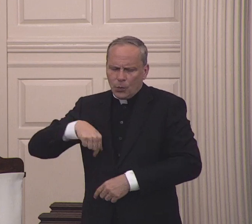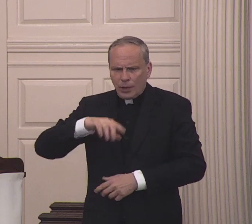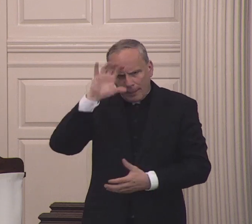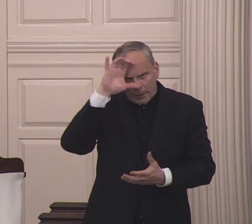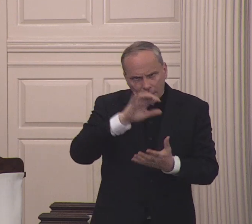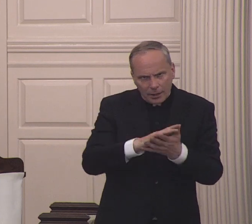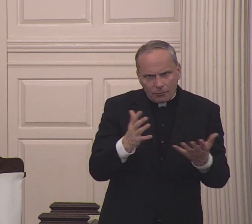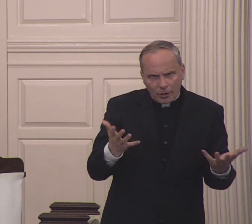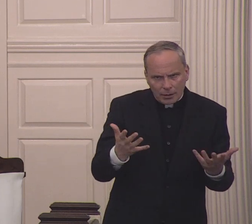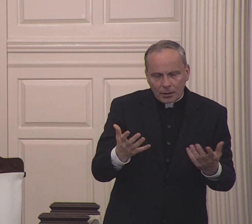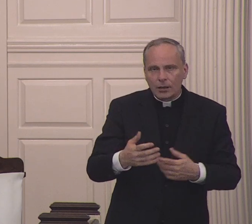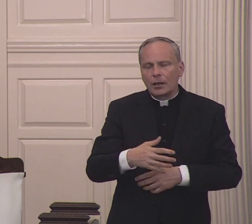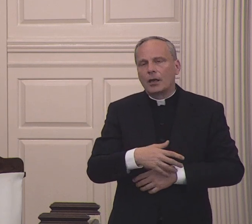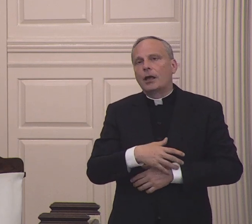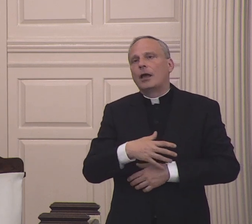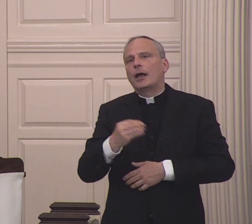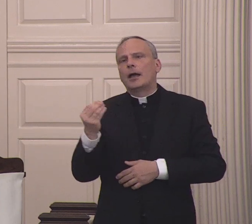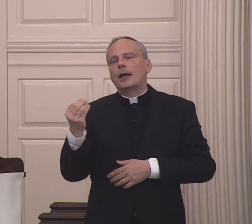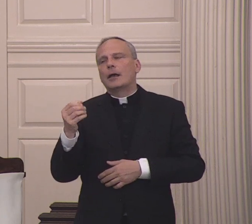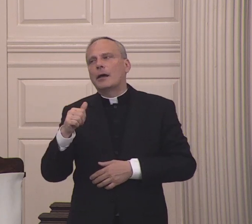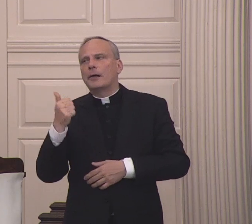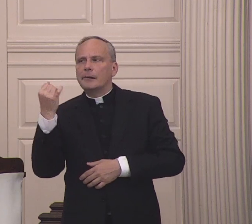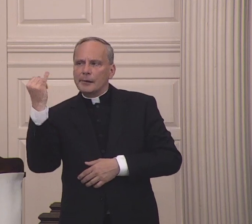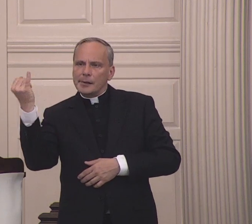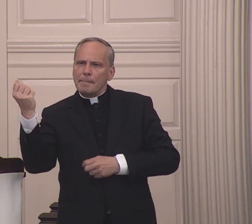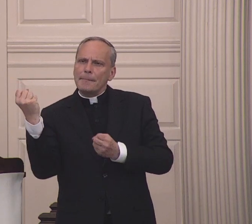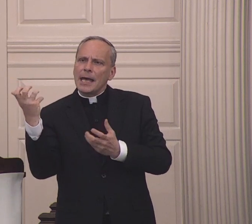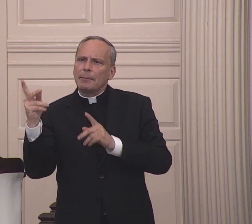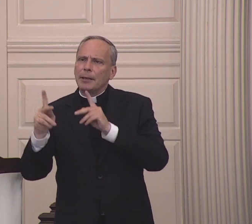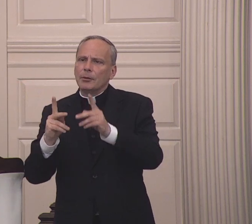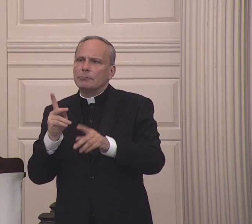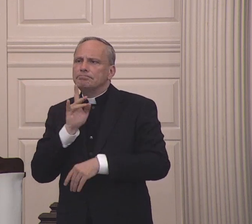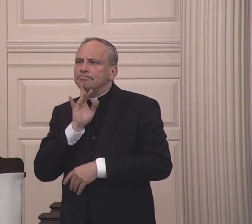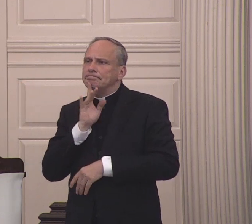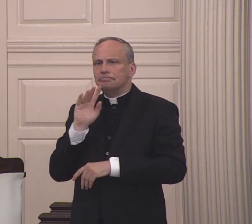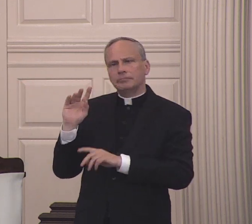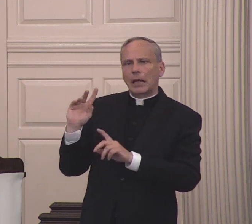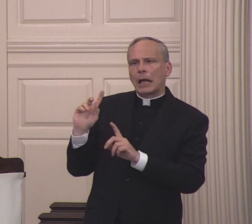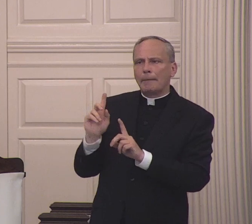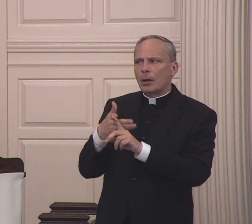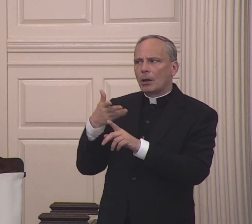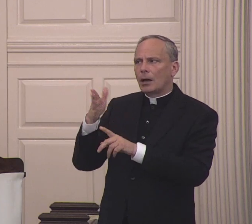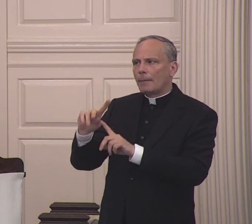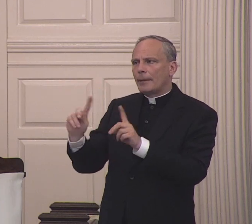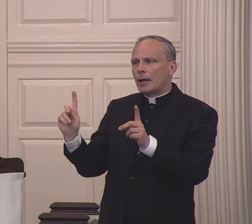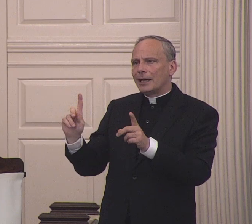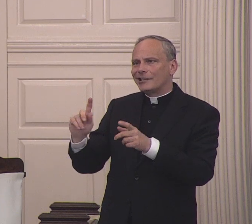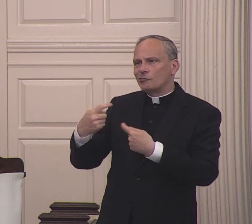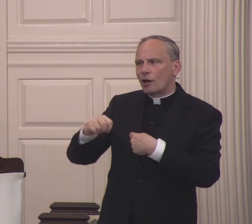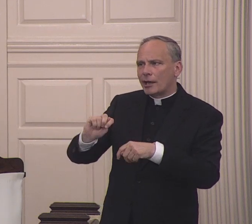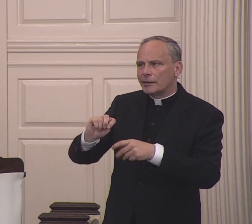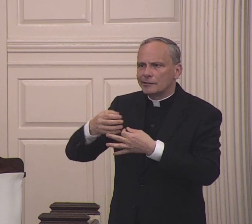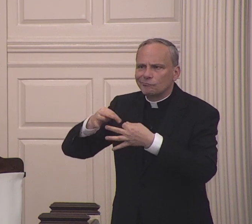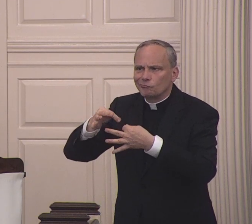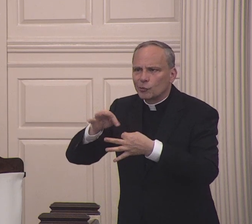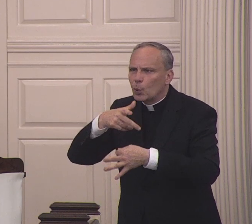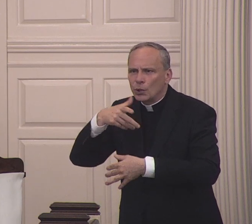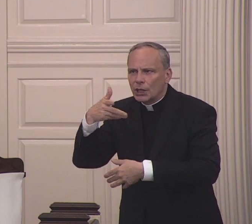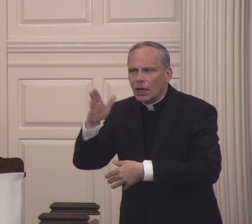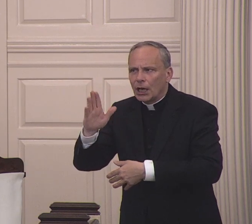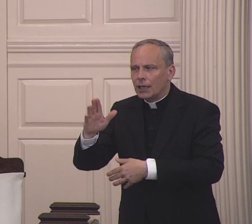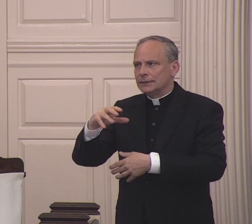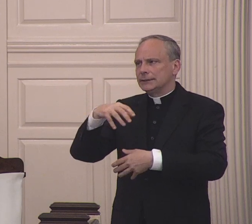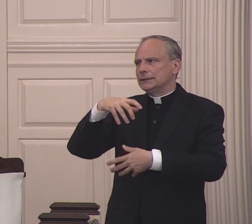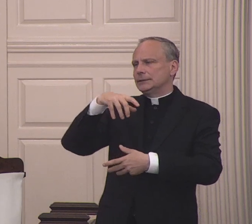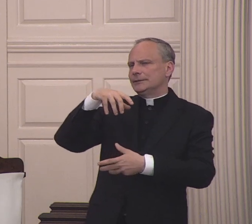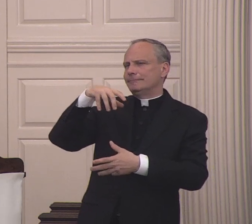And the other idea is that many people speak about God, but our attempts to explain who God is,